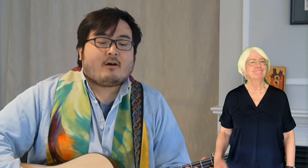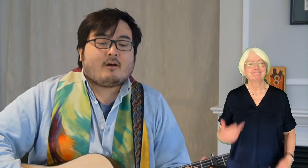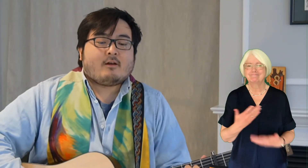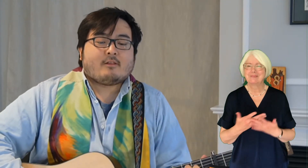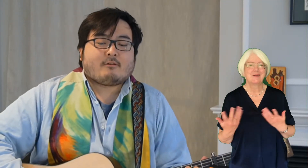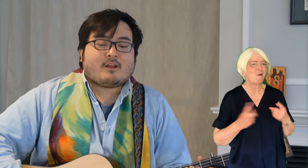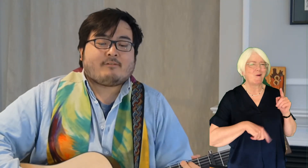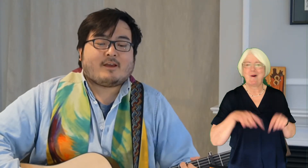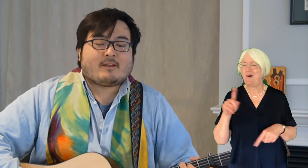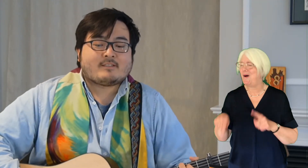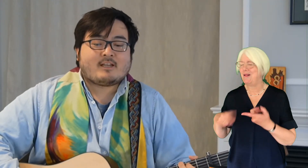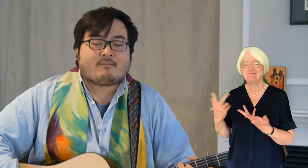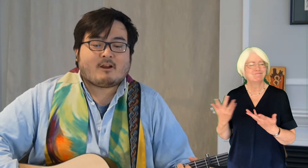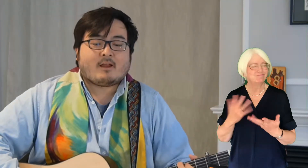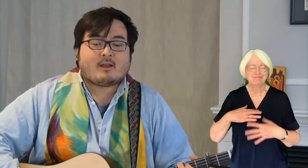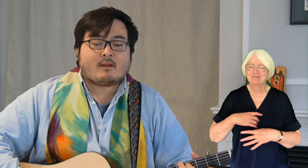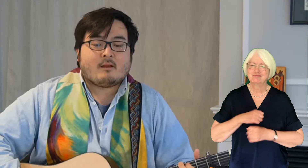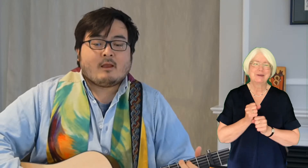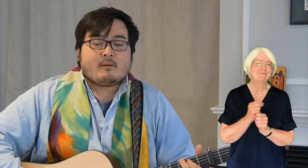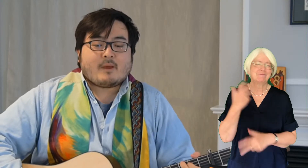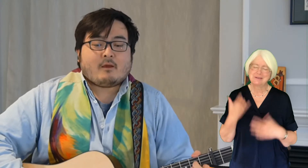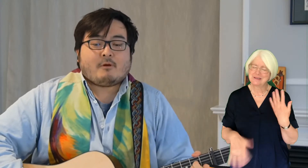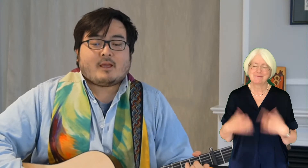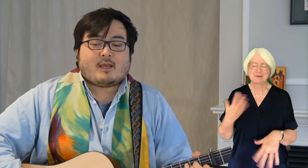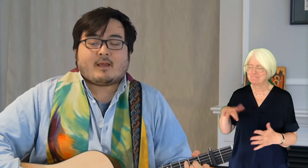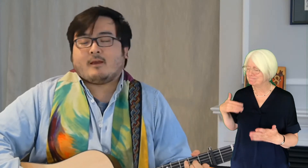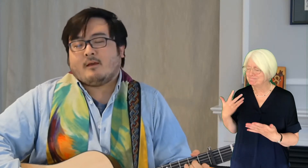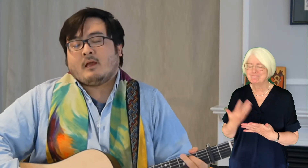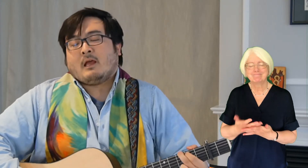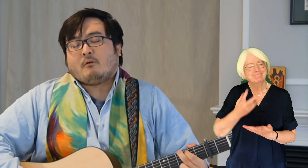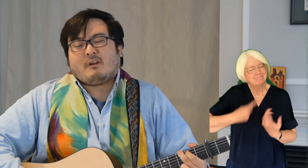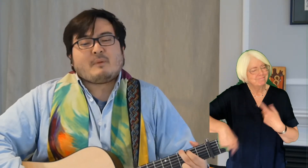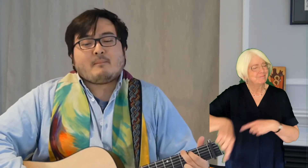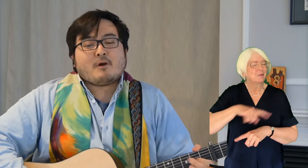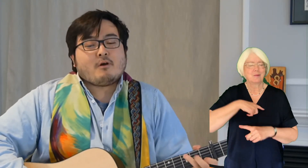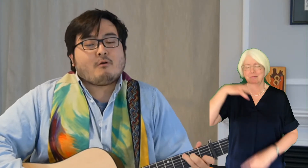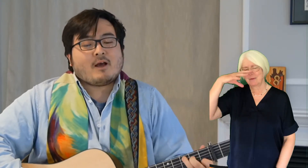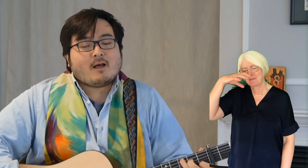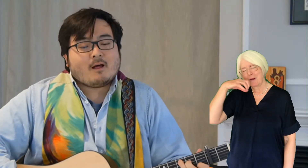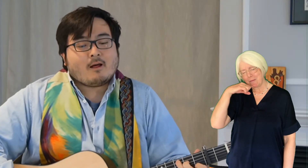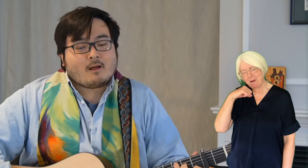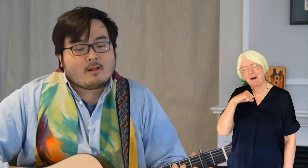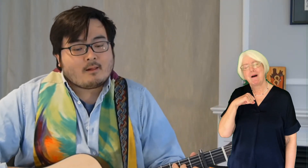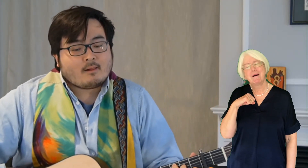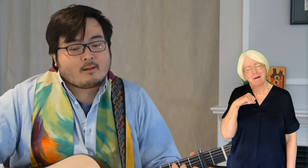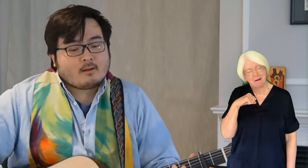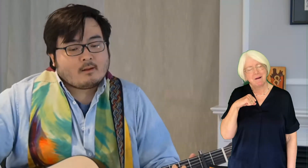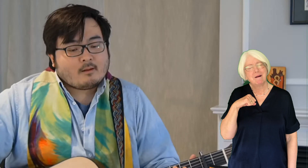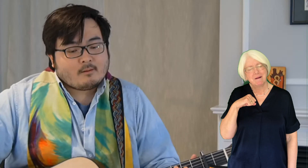In all the grief and suffering, may we remember